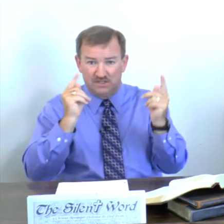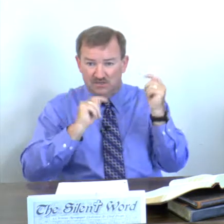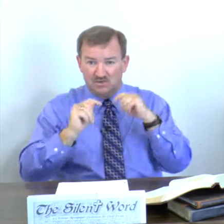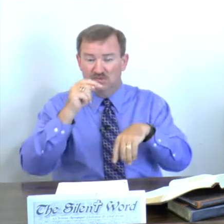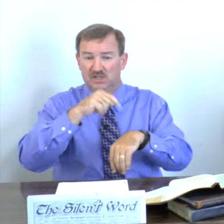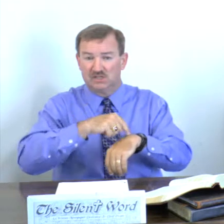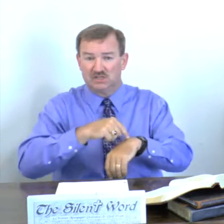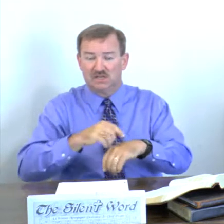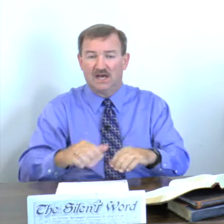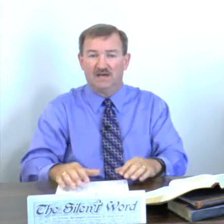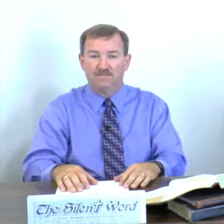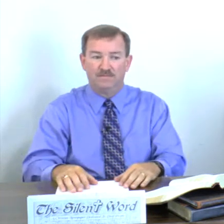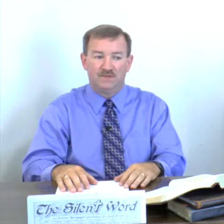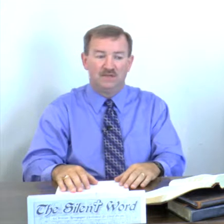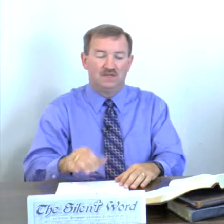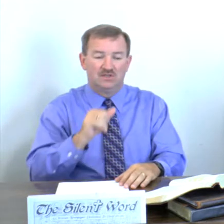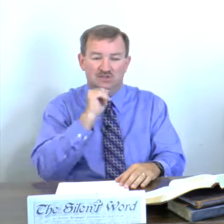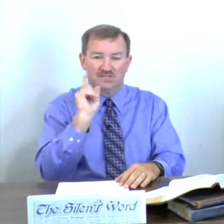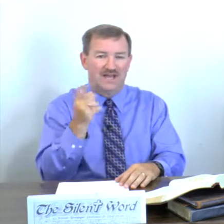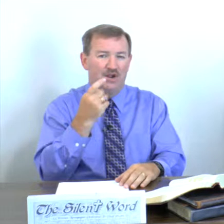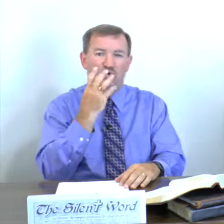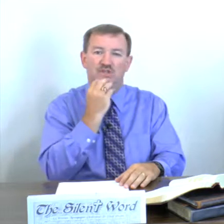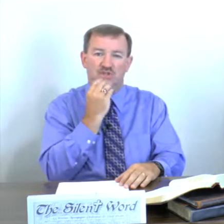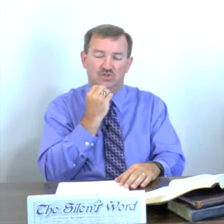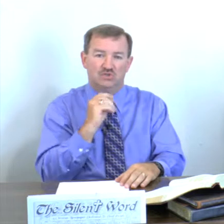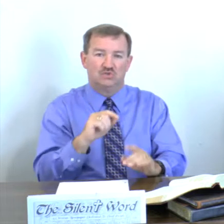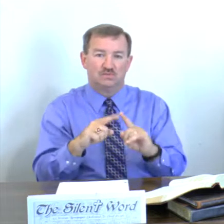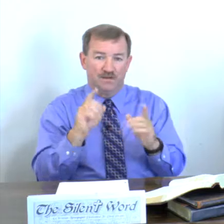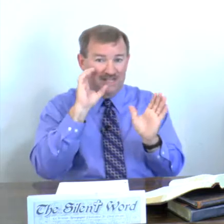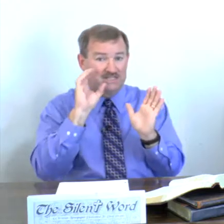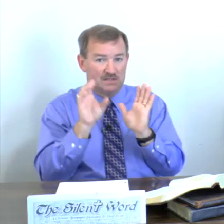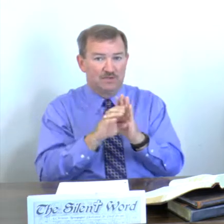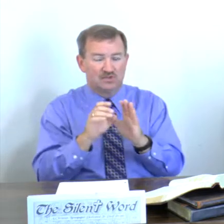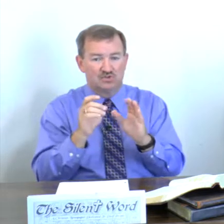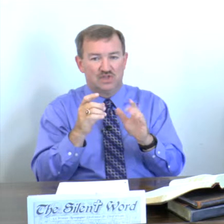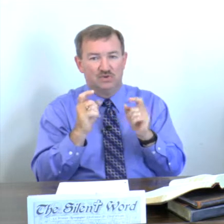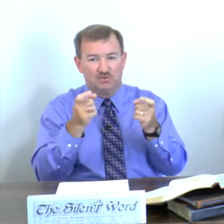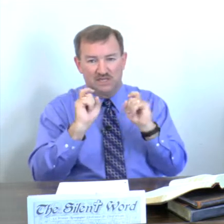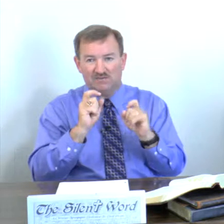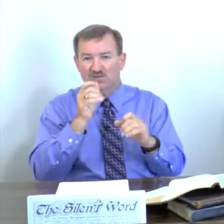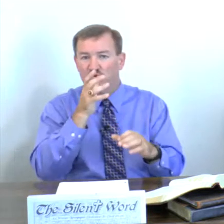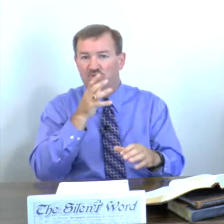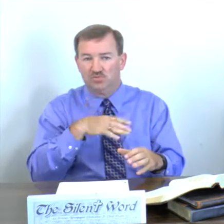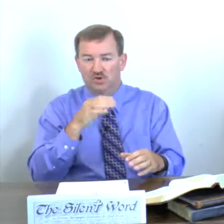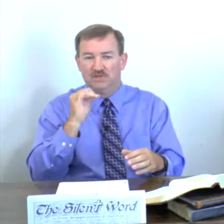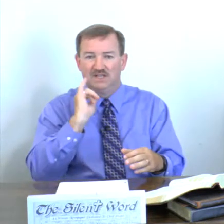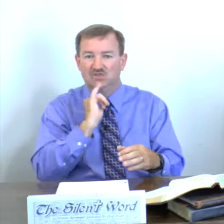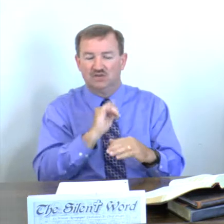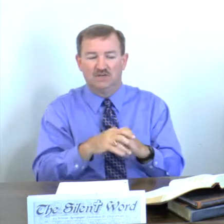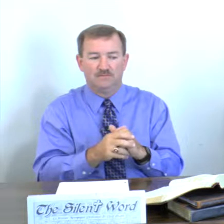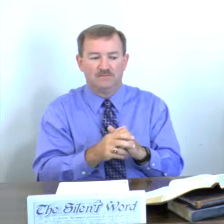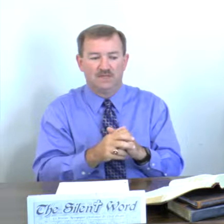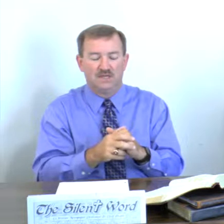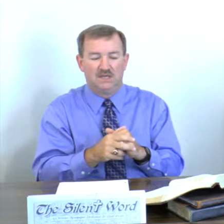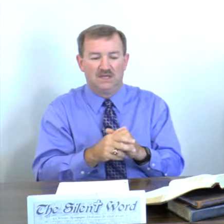the tribulation time. So it's not only the Jews, but that's the picture that we were given with the woman, Israel.